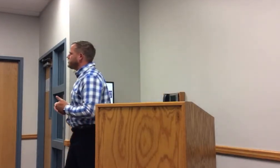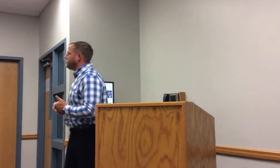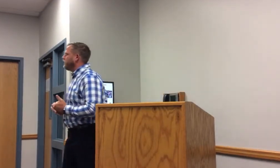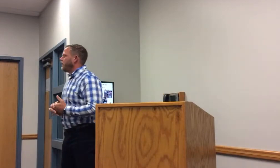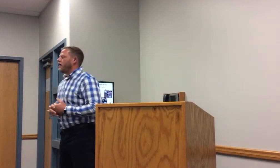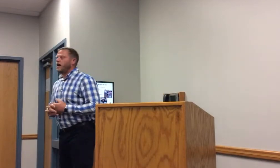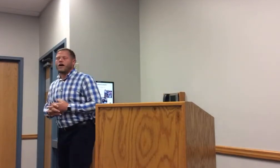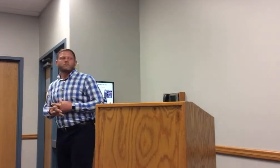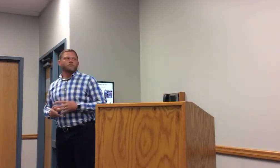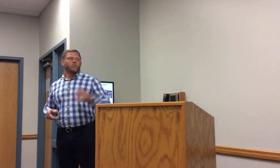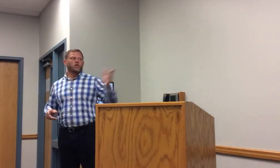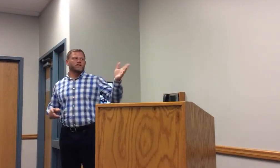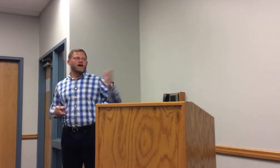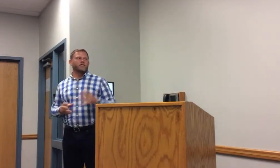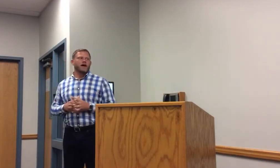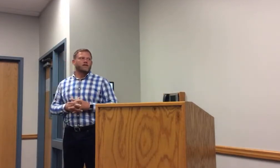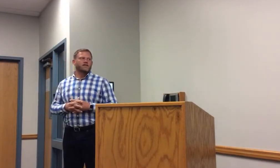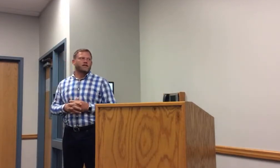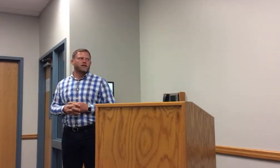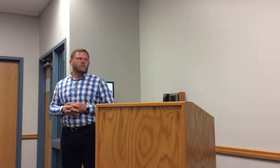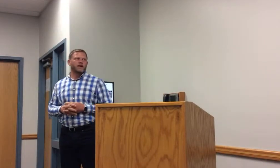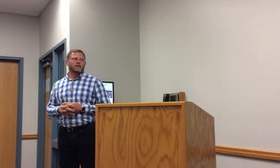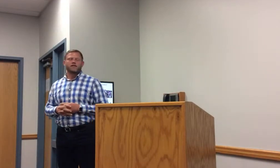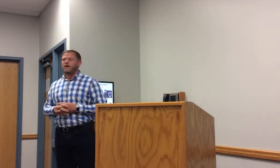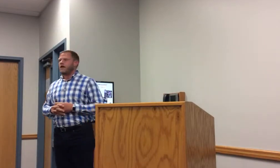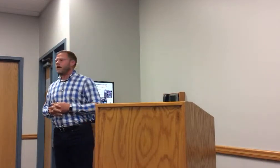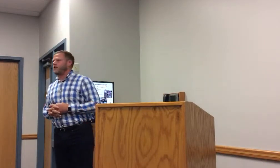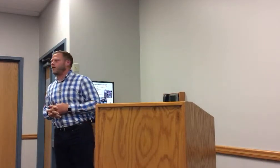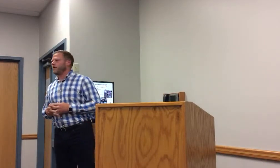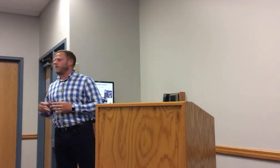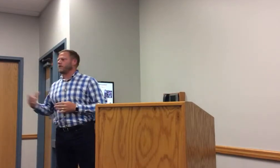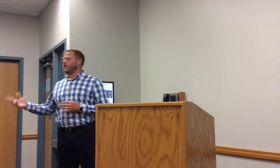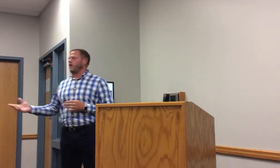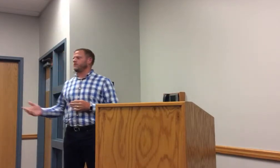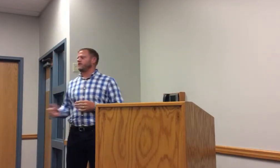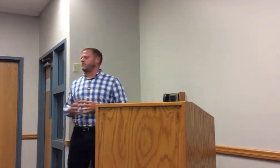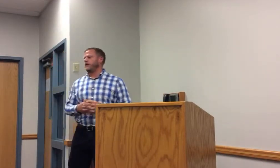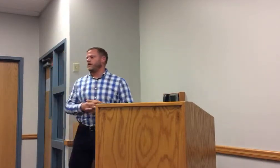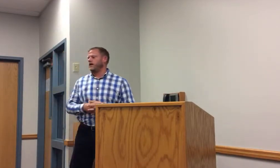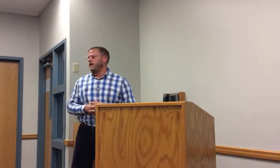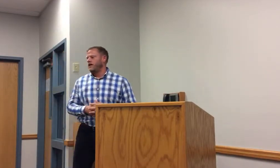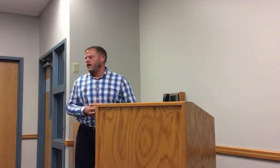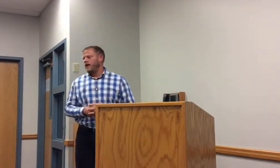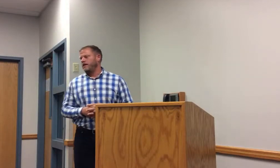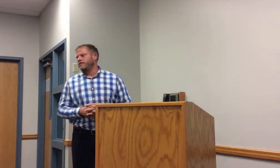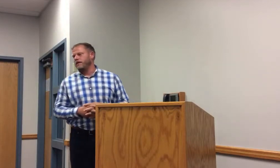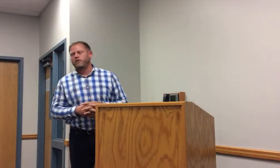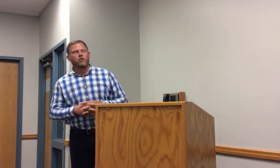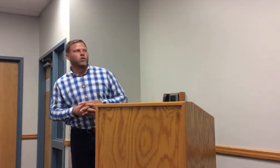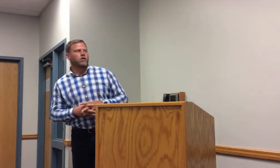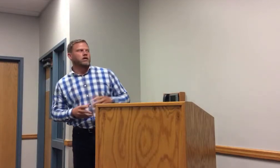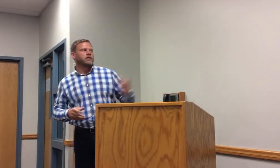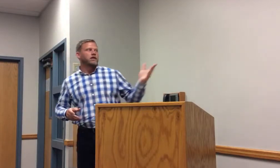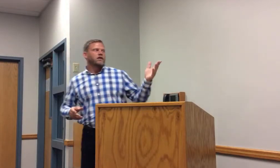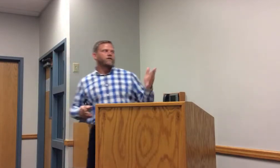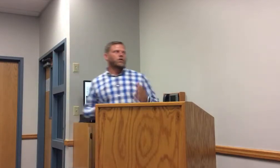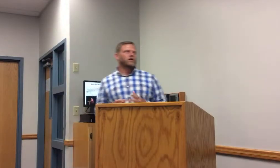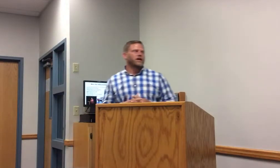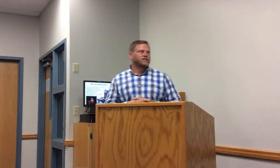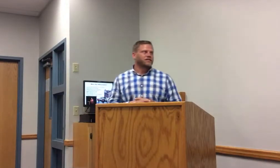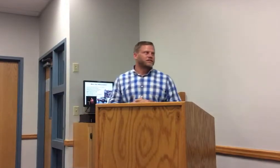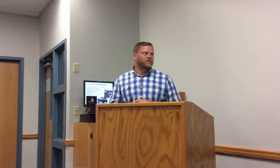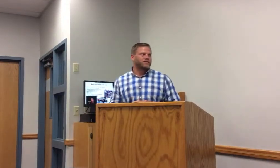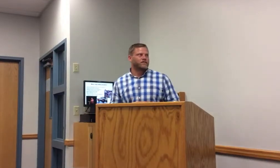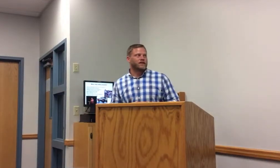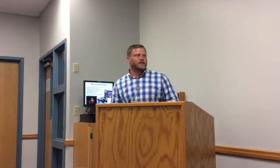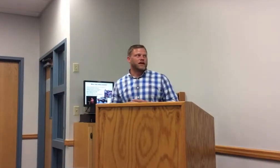Engagement last year. We'll talk about this here in a minute. We were able to go up to Topeka and accept the award for